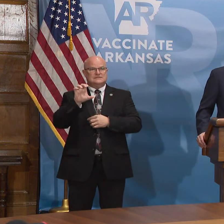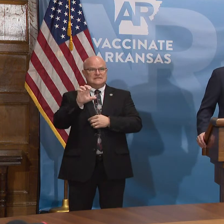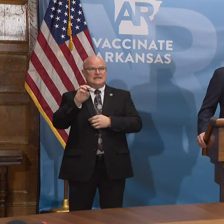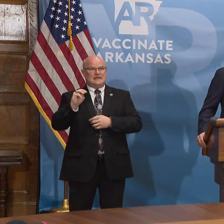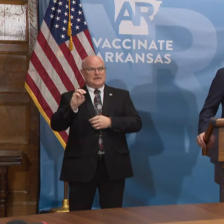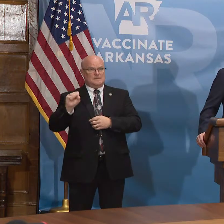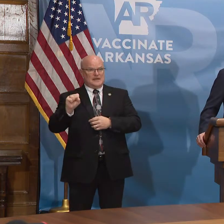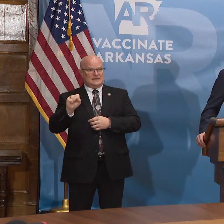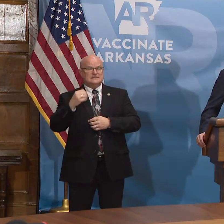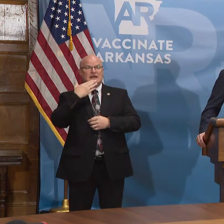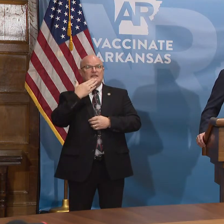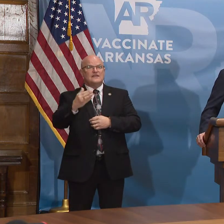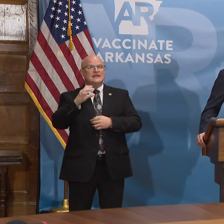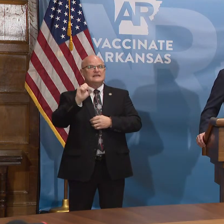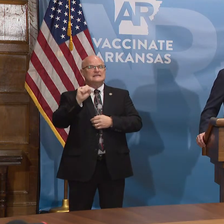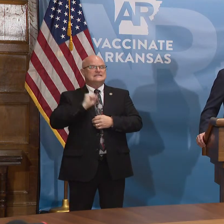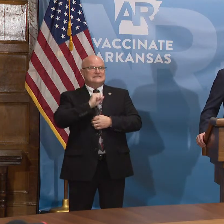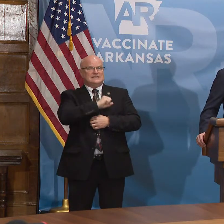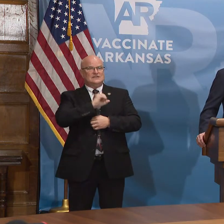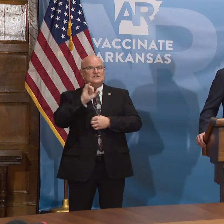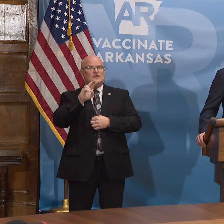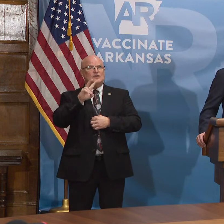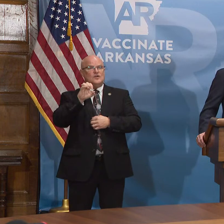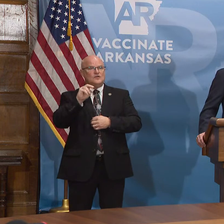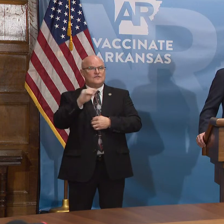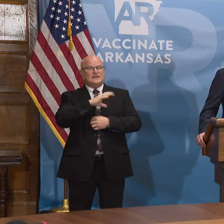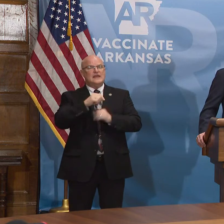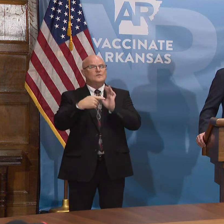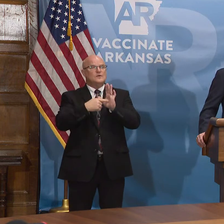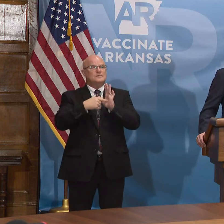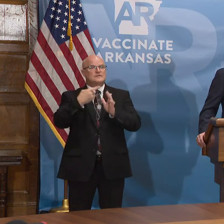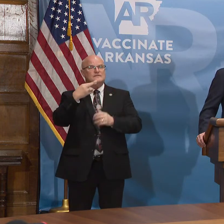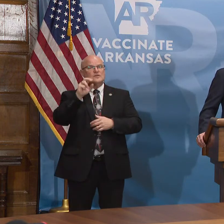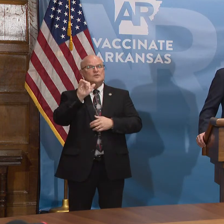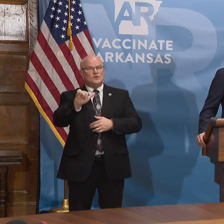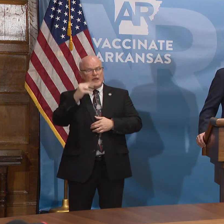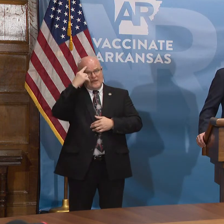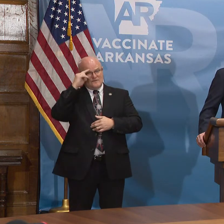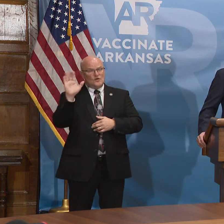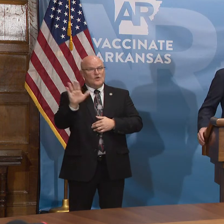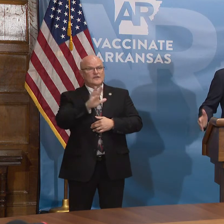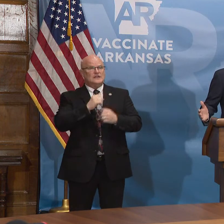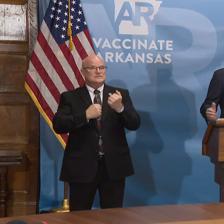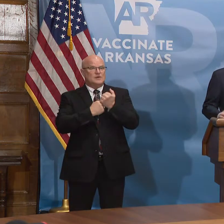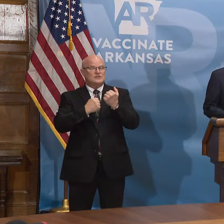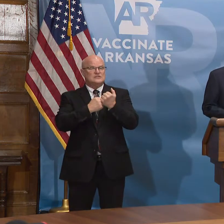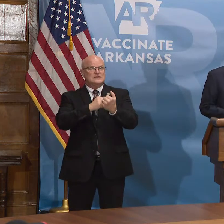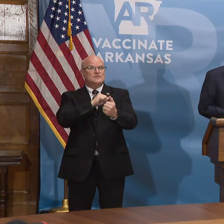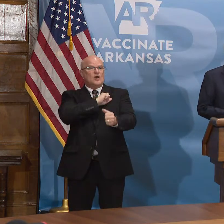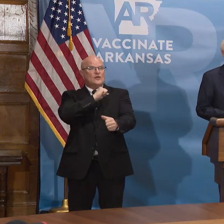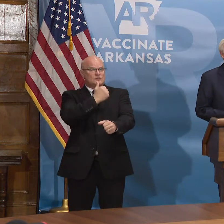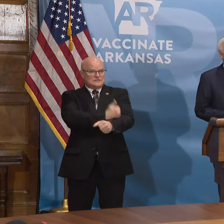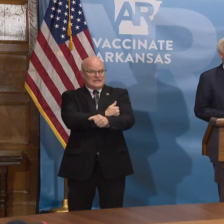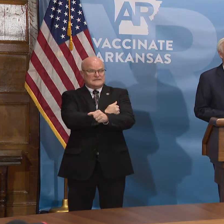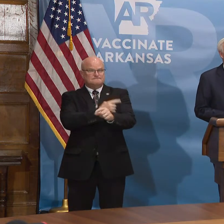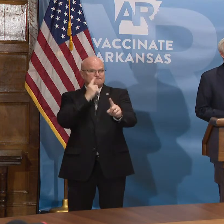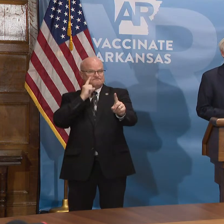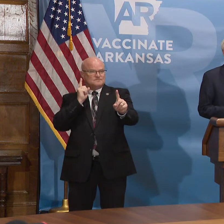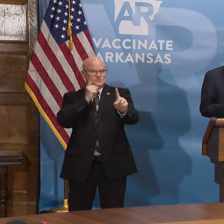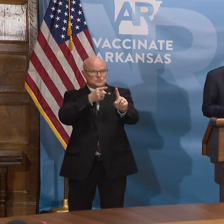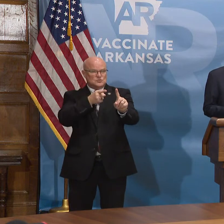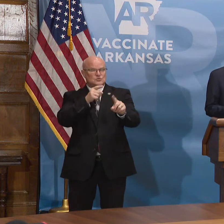to thank Senator Ervin and Representative Gray for their sponsorship of the authorization to pursue that